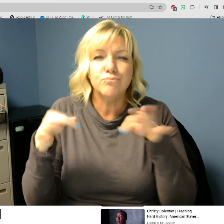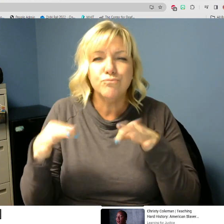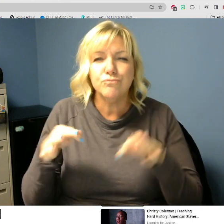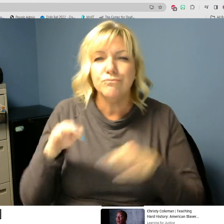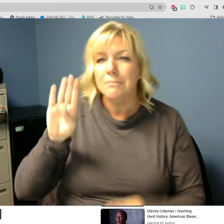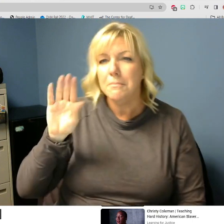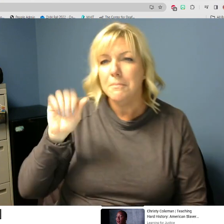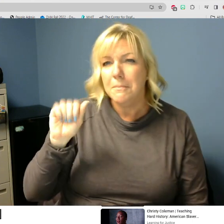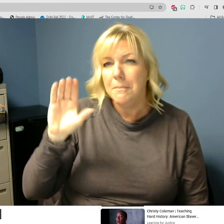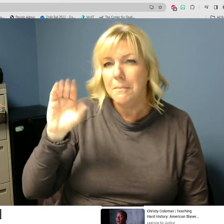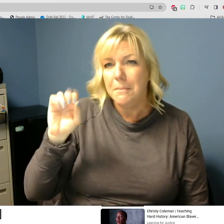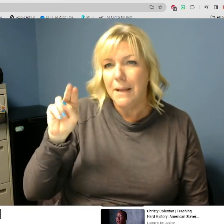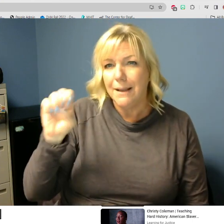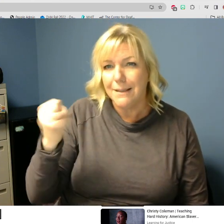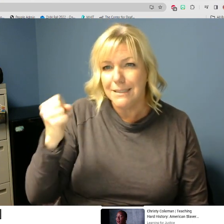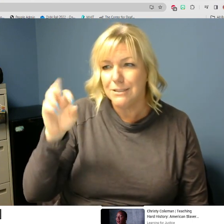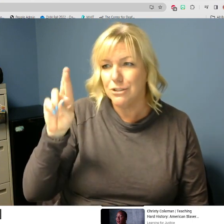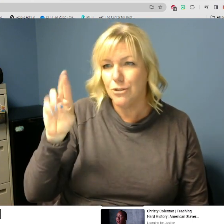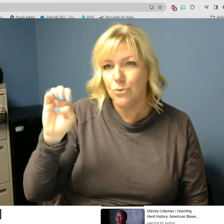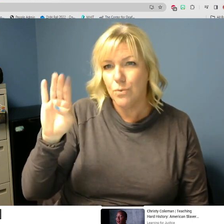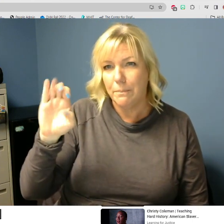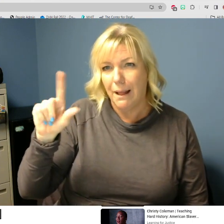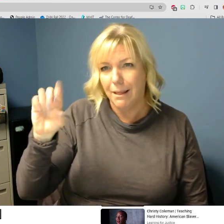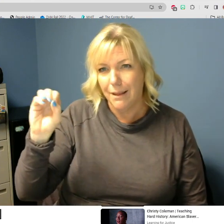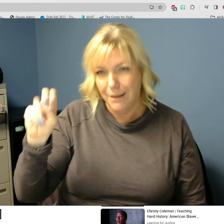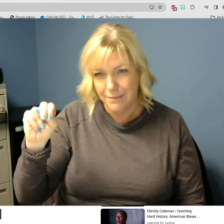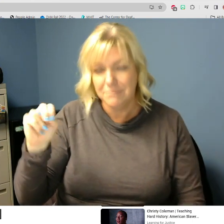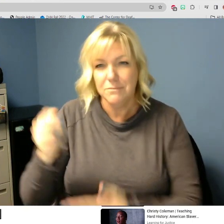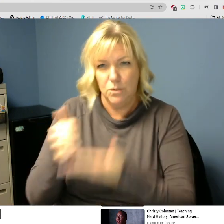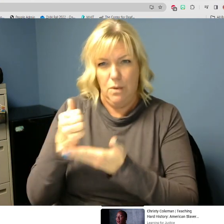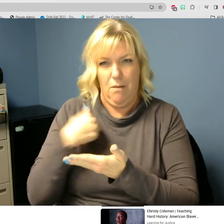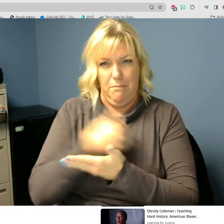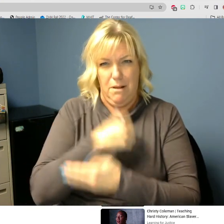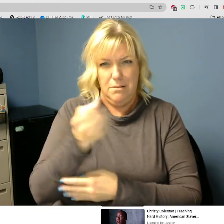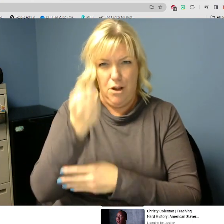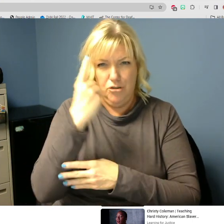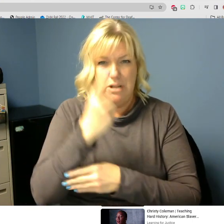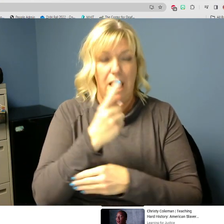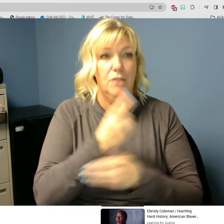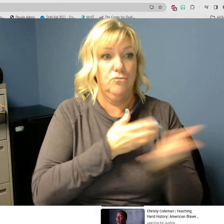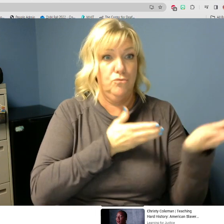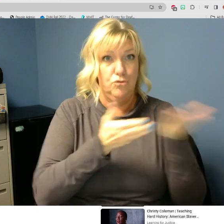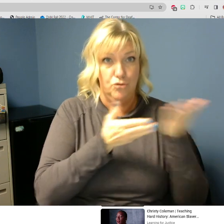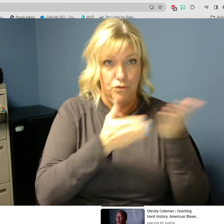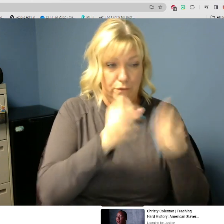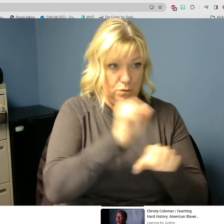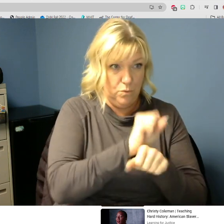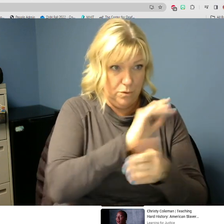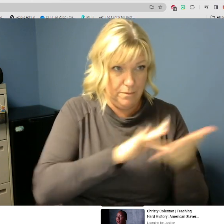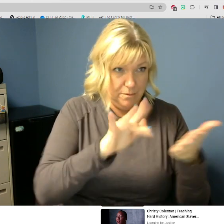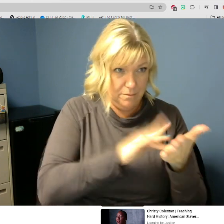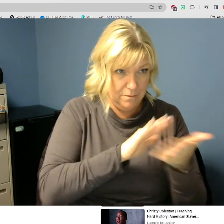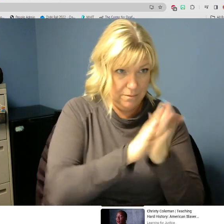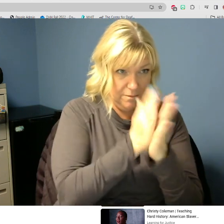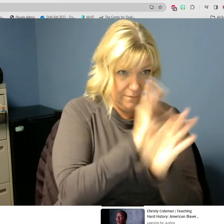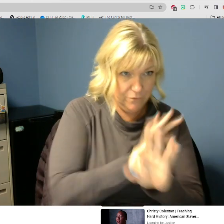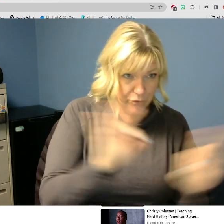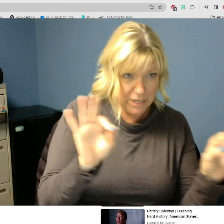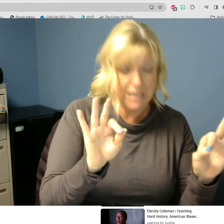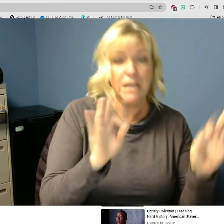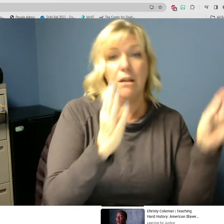further understand the shift from servitude to slavery because Bacon's Rebellion was a um,